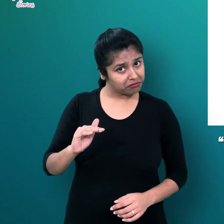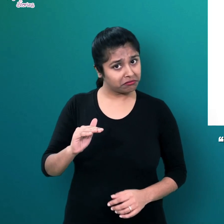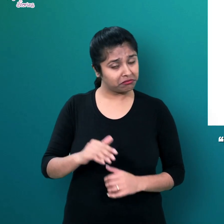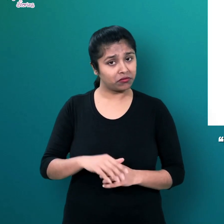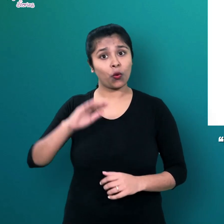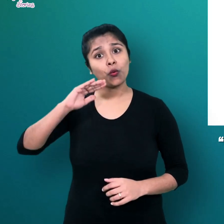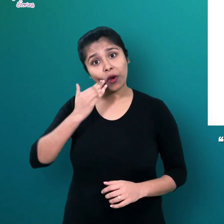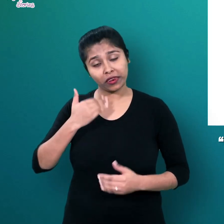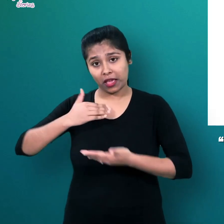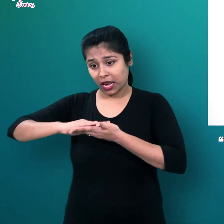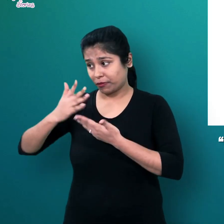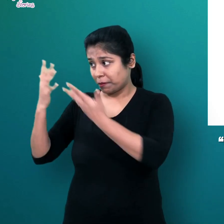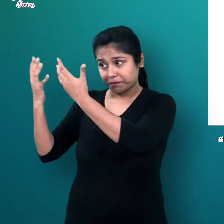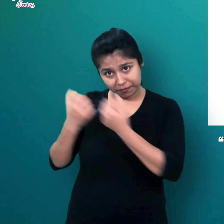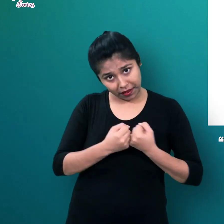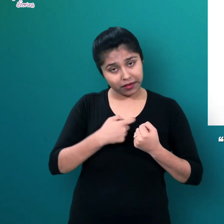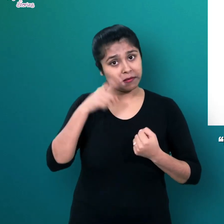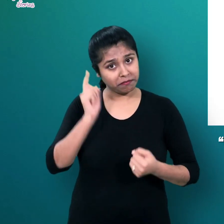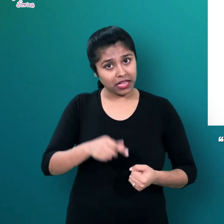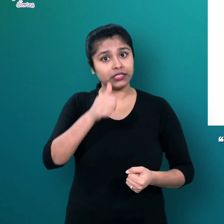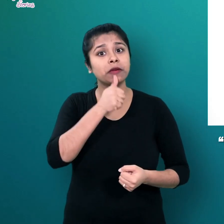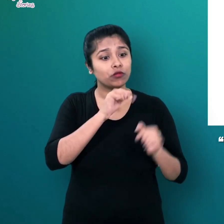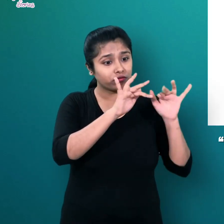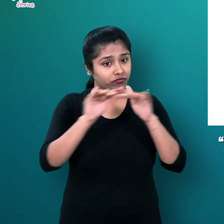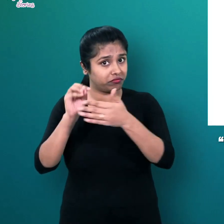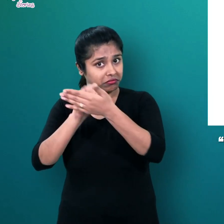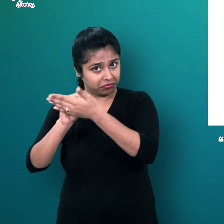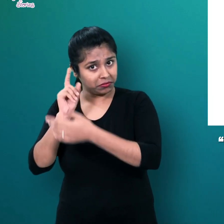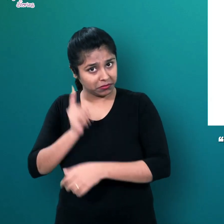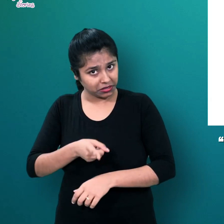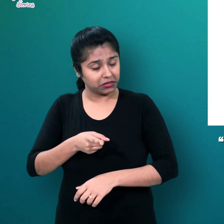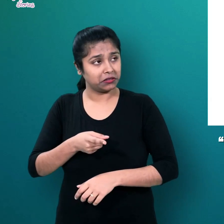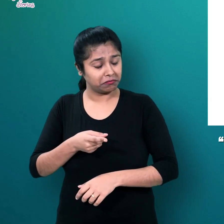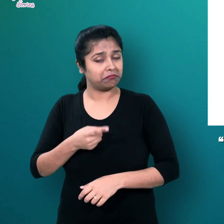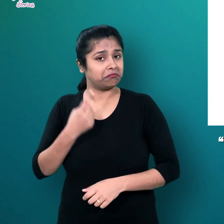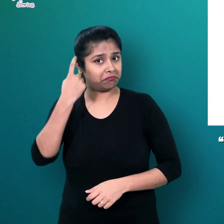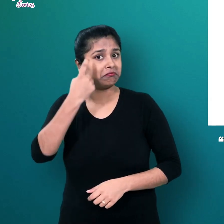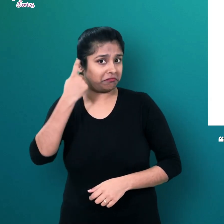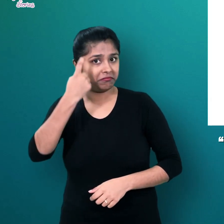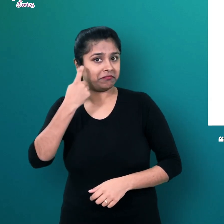When I get a computer, what should I set as my password? Manju wondered